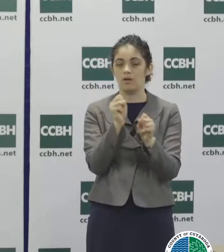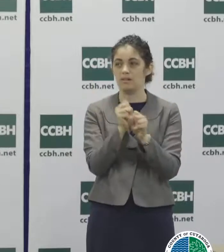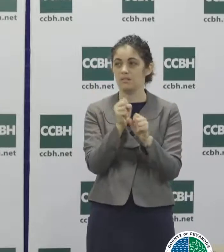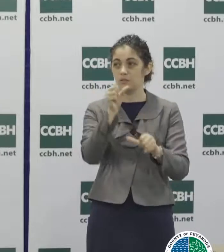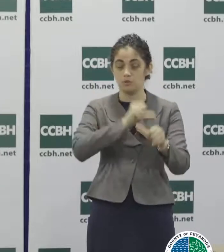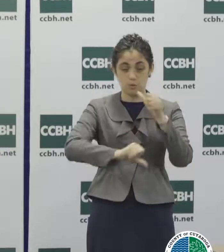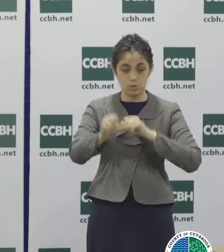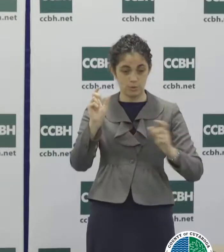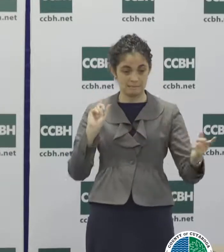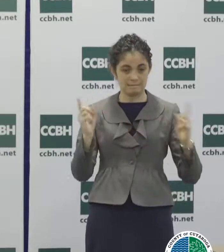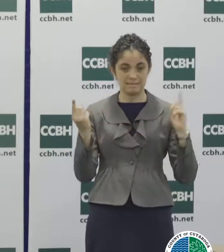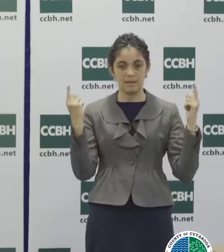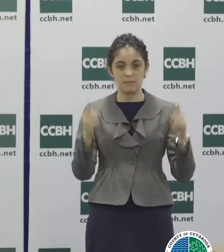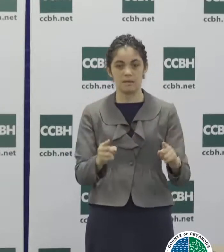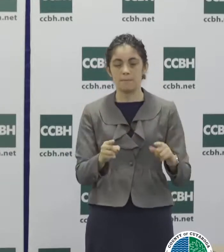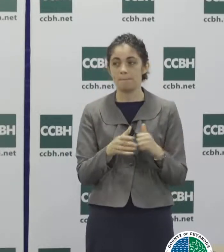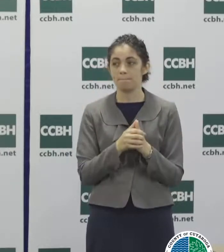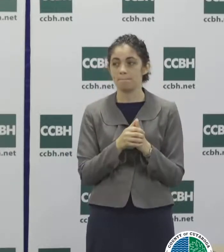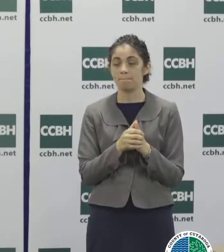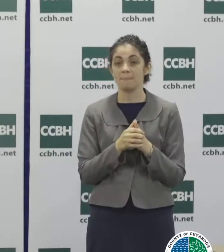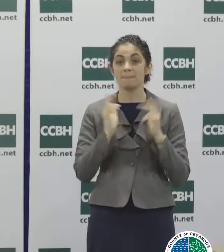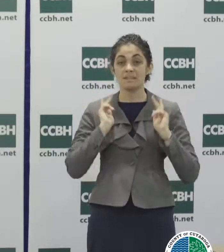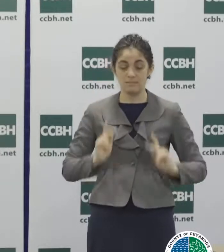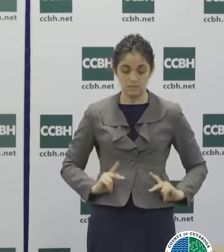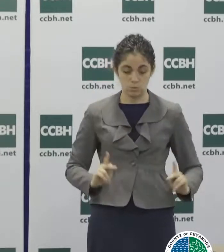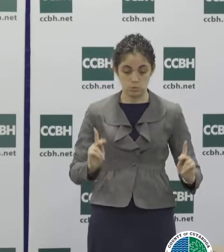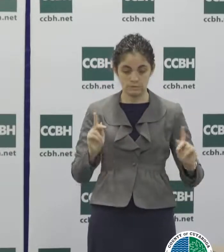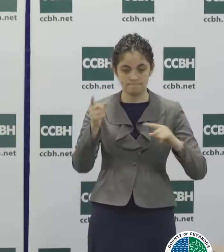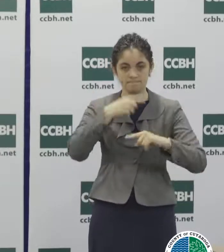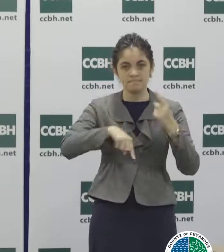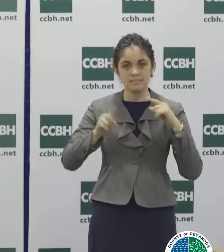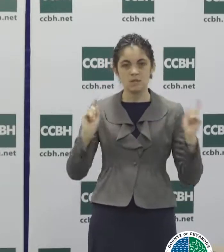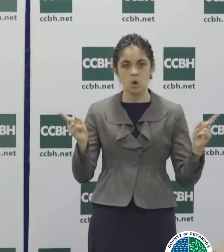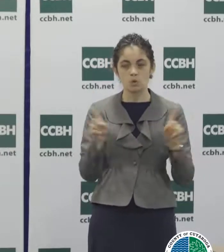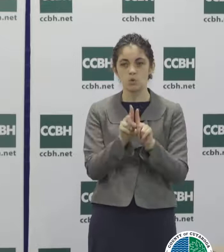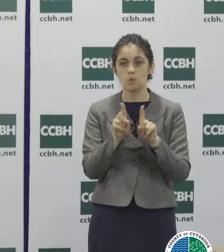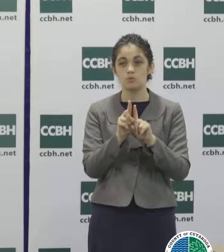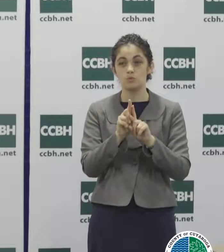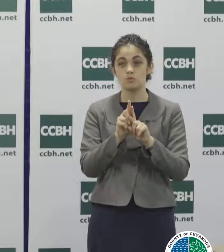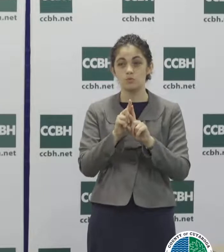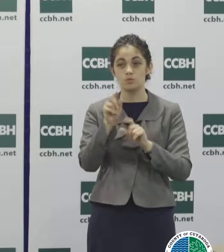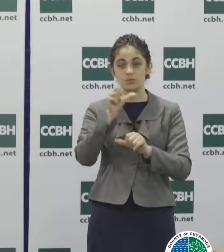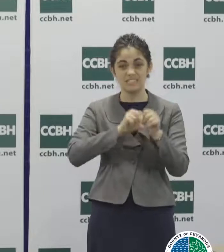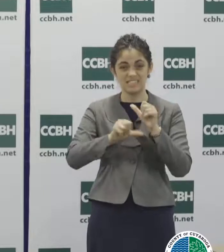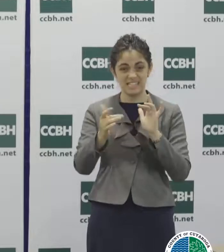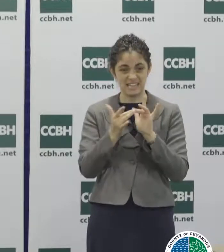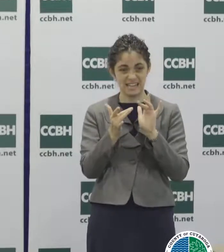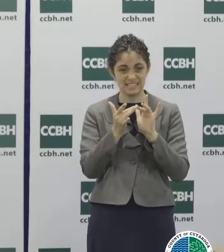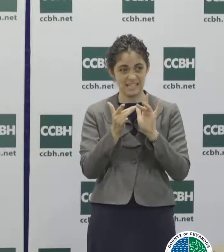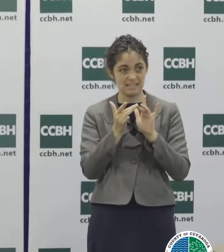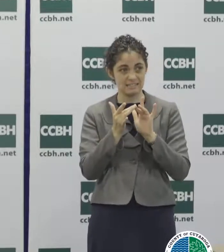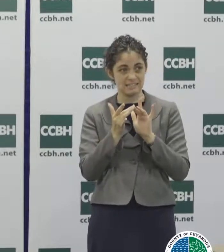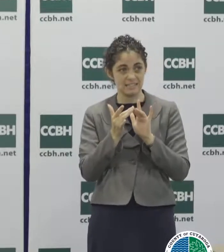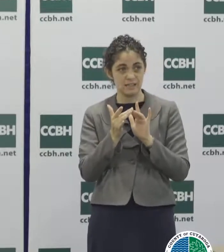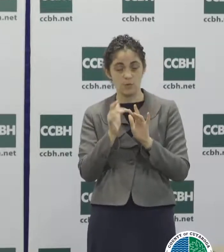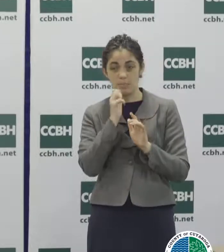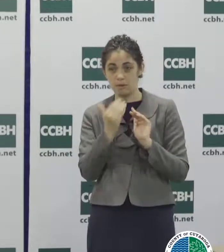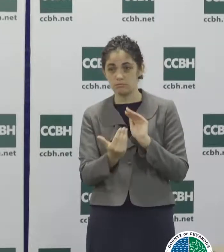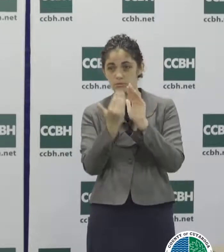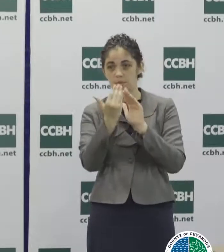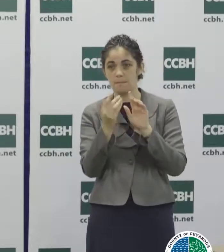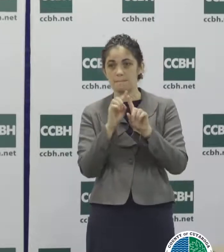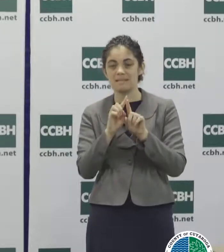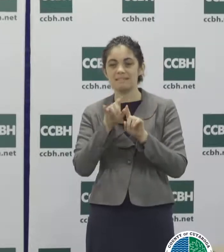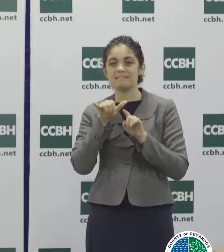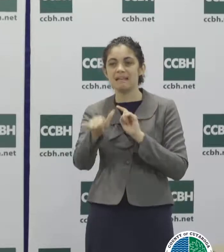social distancing and the physical distancing, staying socially connected, the pieces that we put in place with the stay-at-home